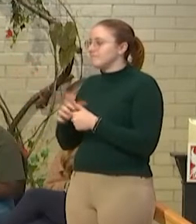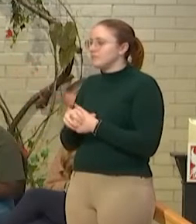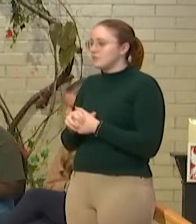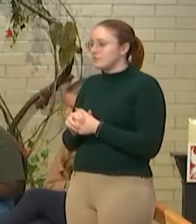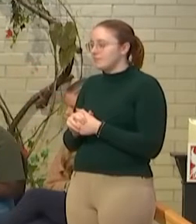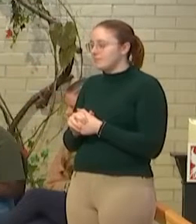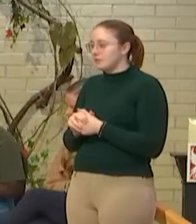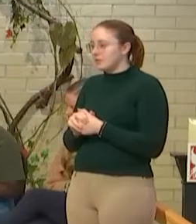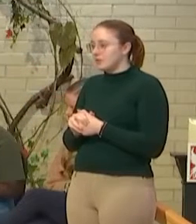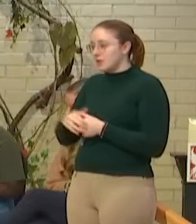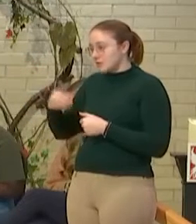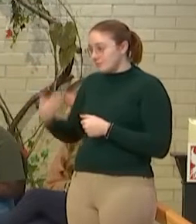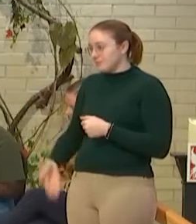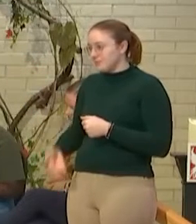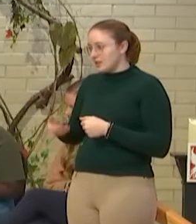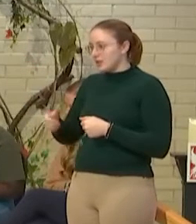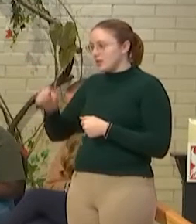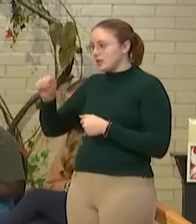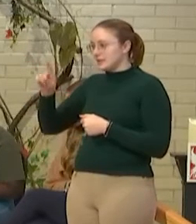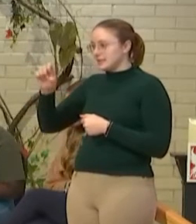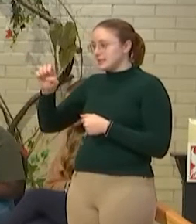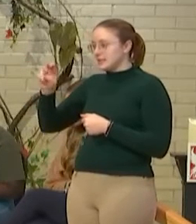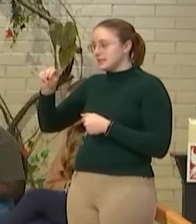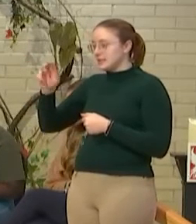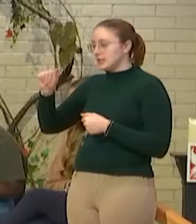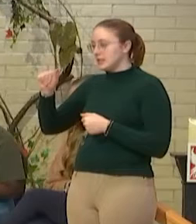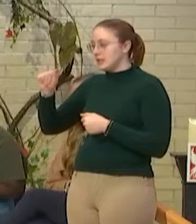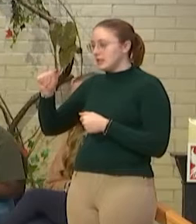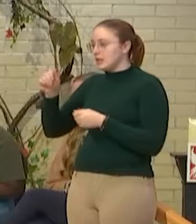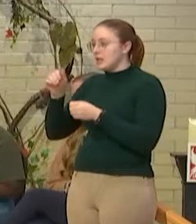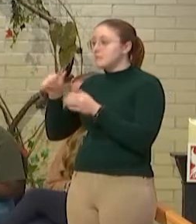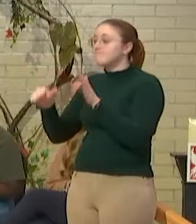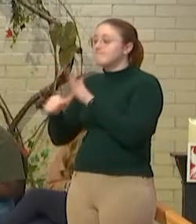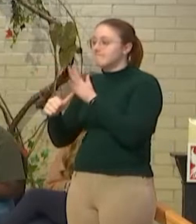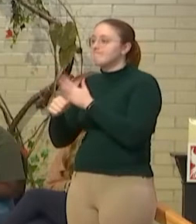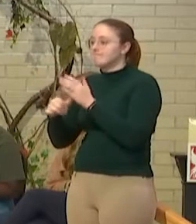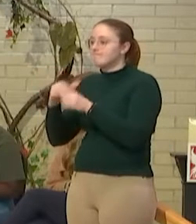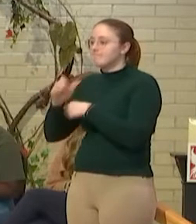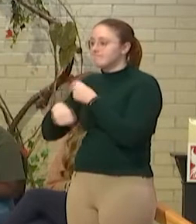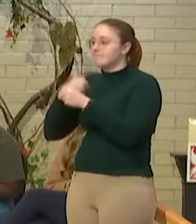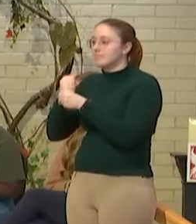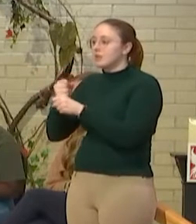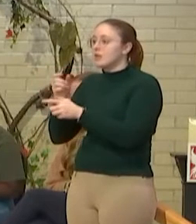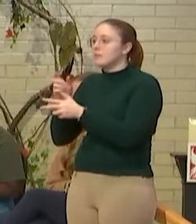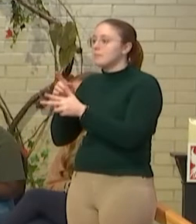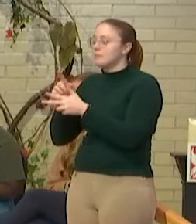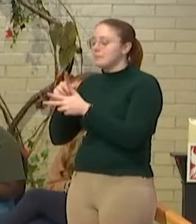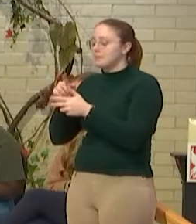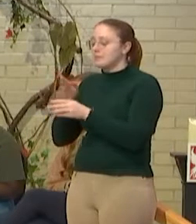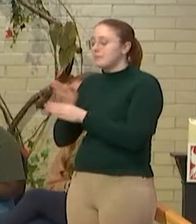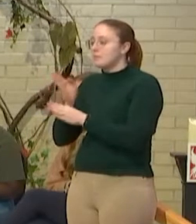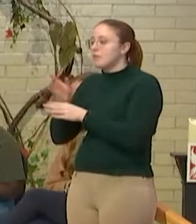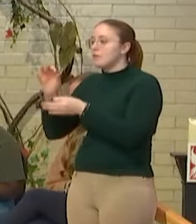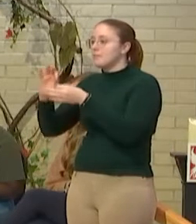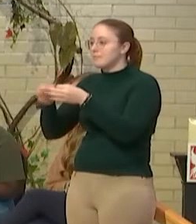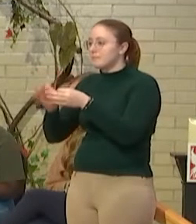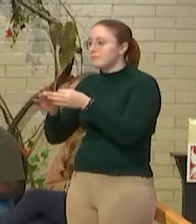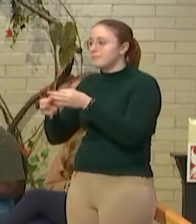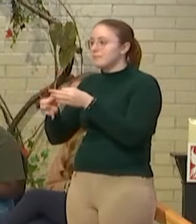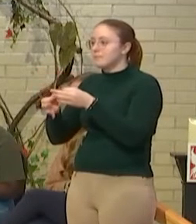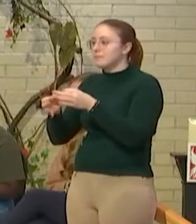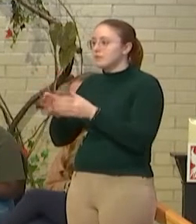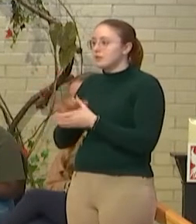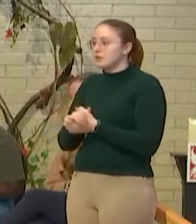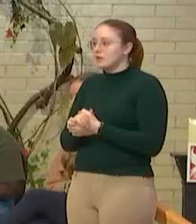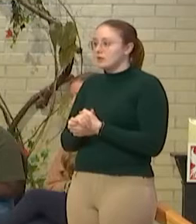Hello, friends. My name is Adina. I'm a senior this year. I'm an interpreting major, which is a pretty wild